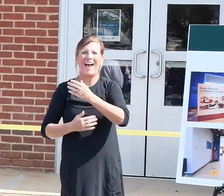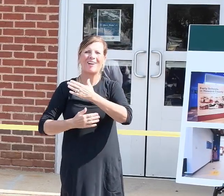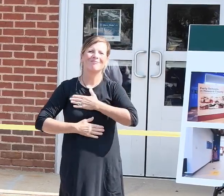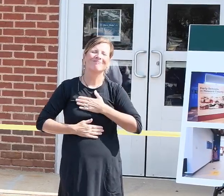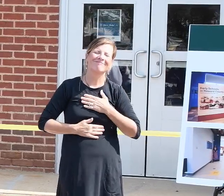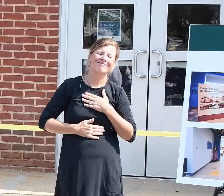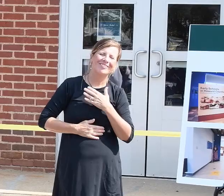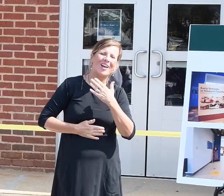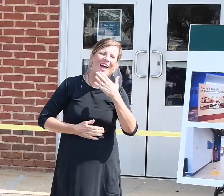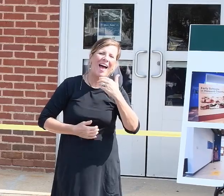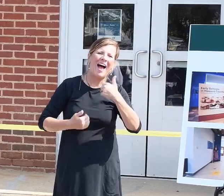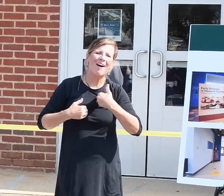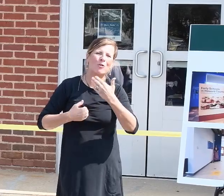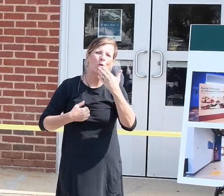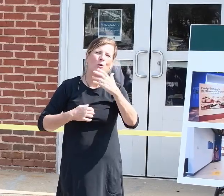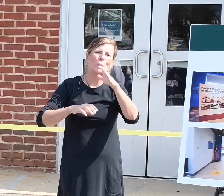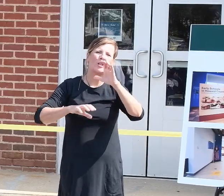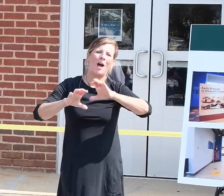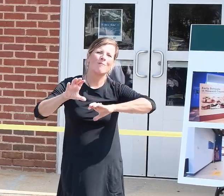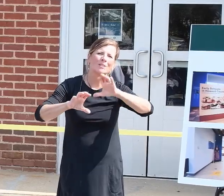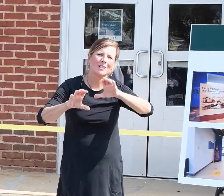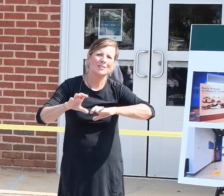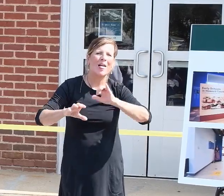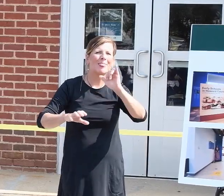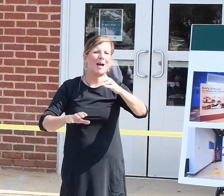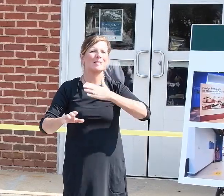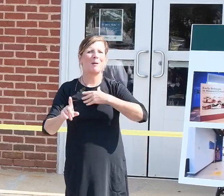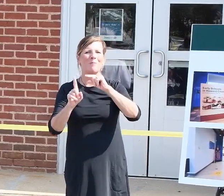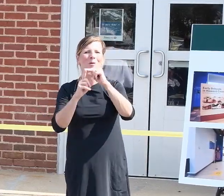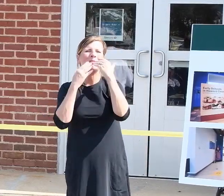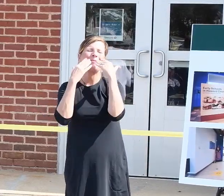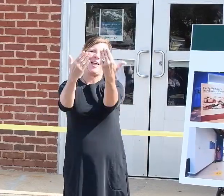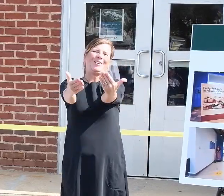good conversation. So that's my words. Thank you.